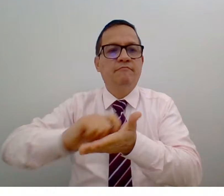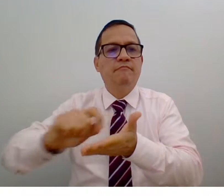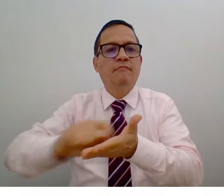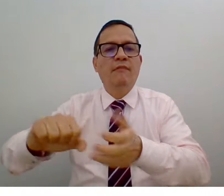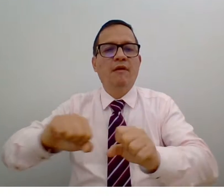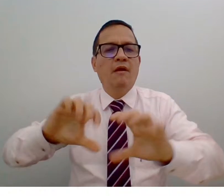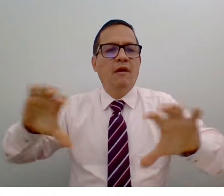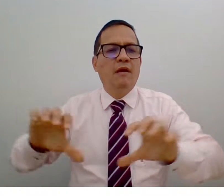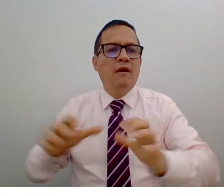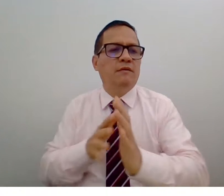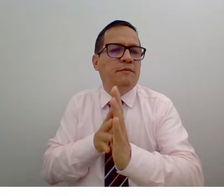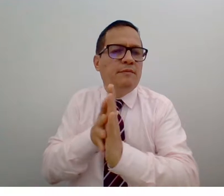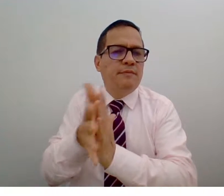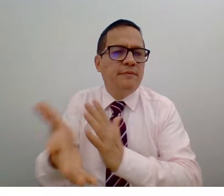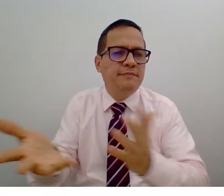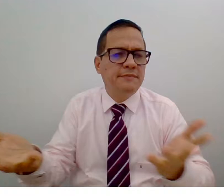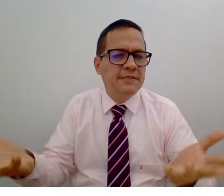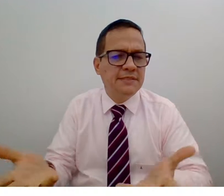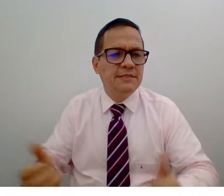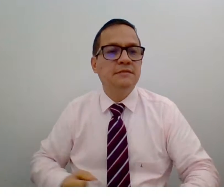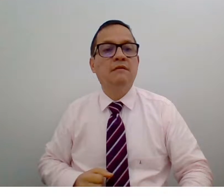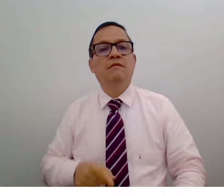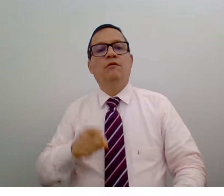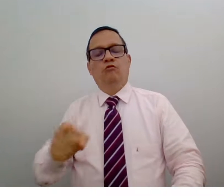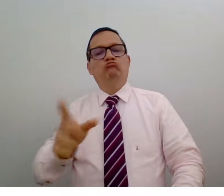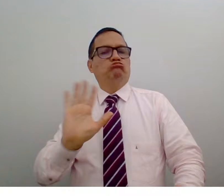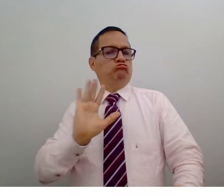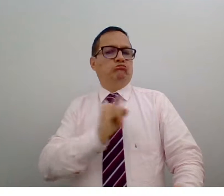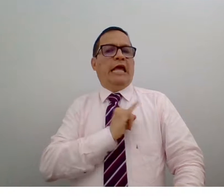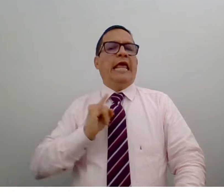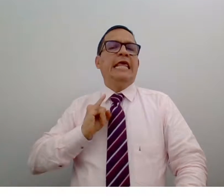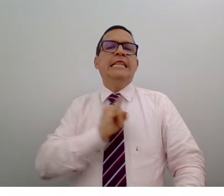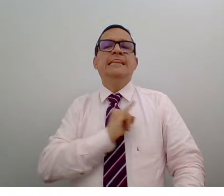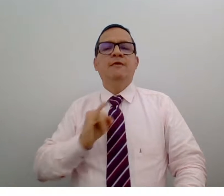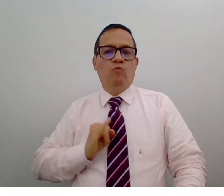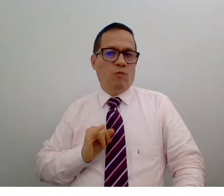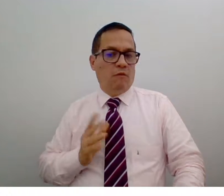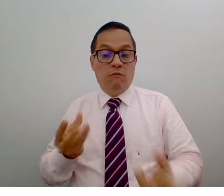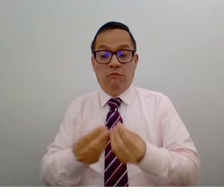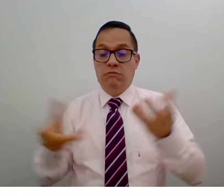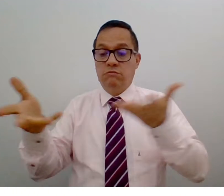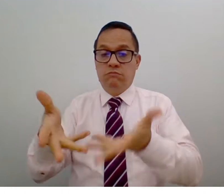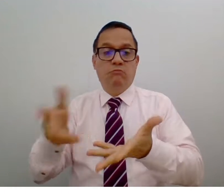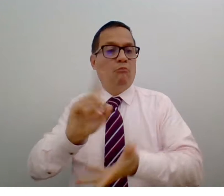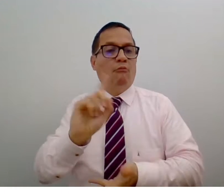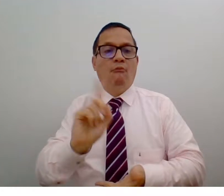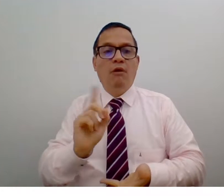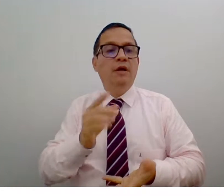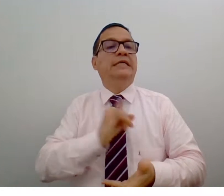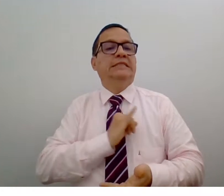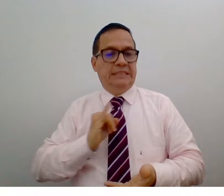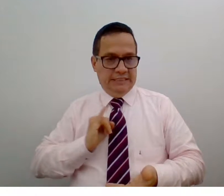Activity Description. Type of activity, individual.